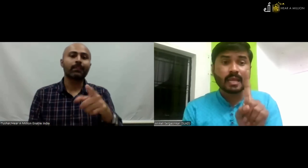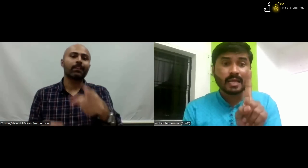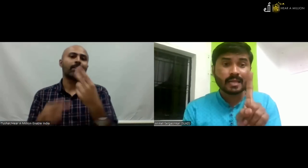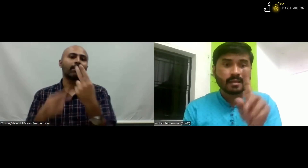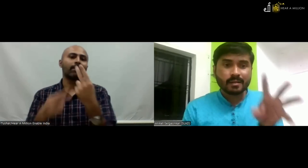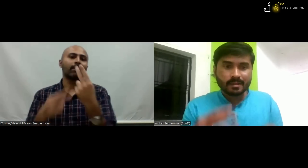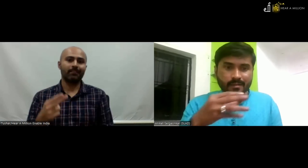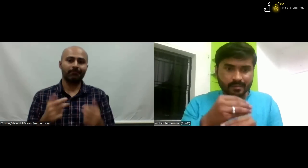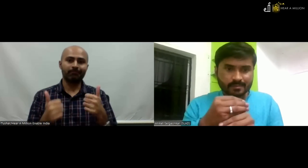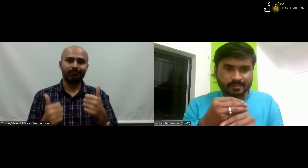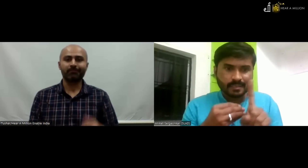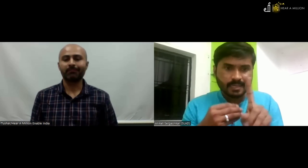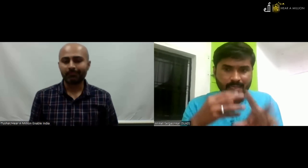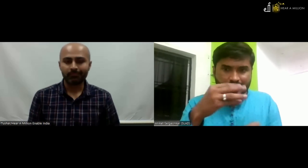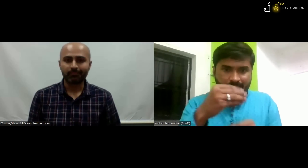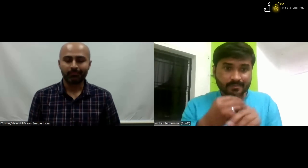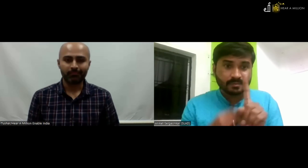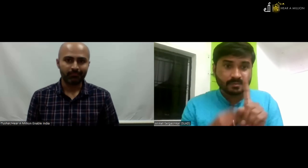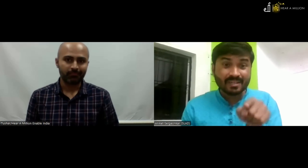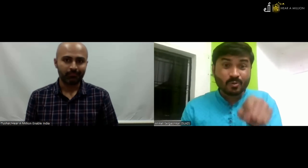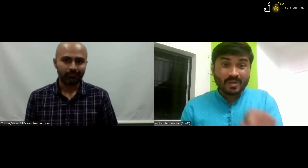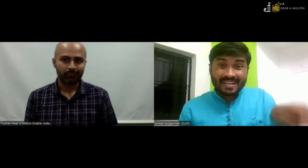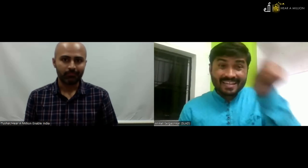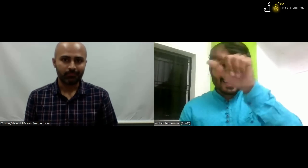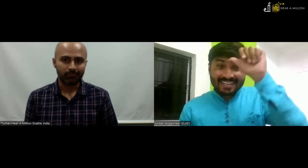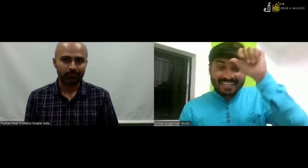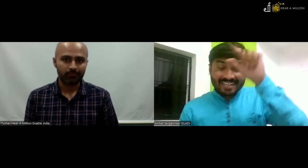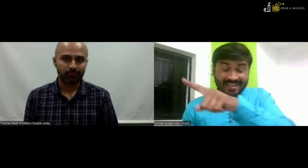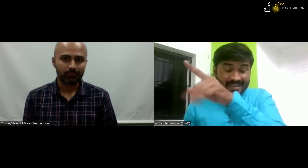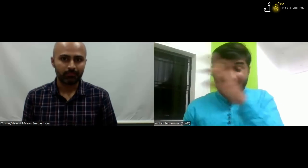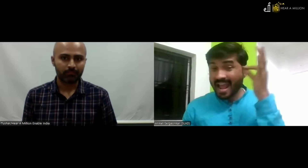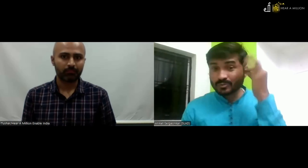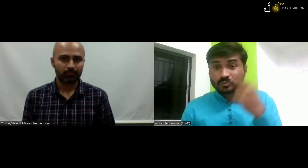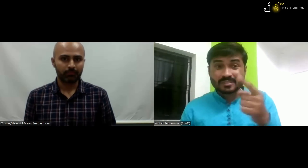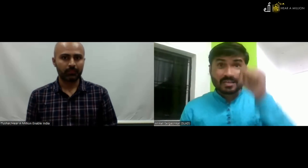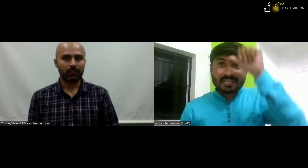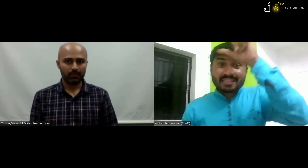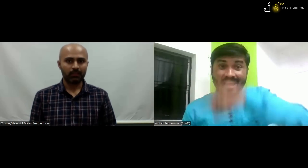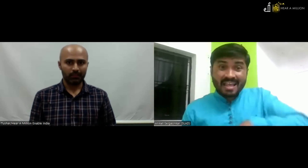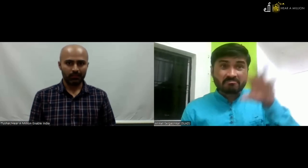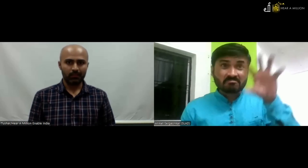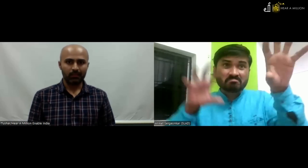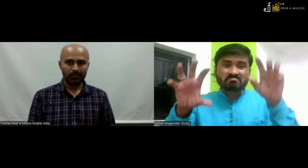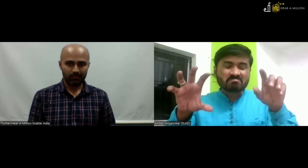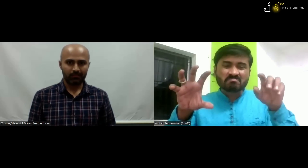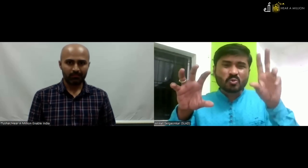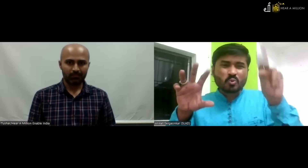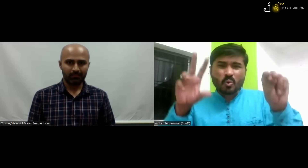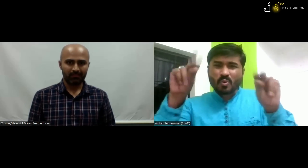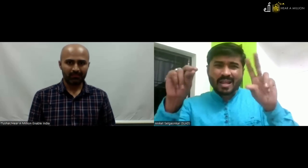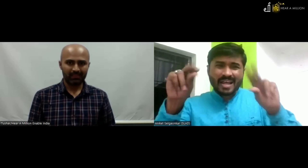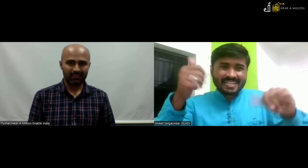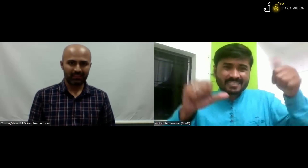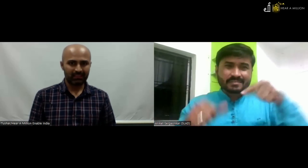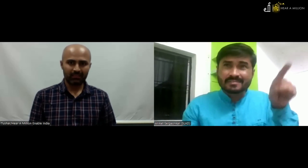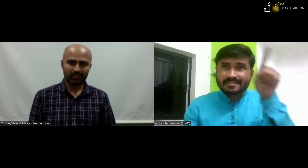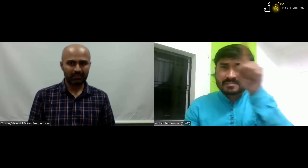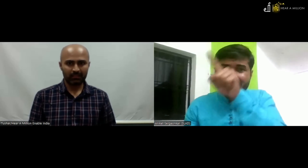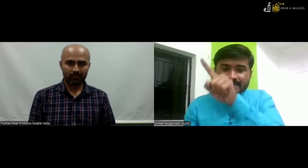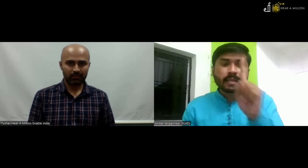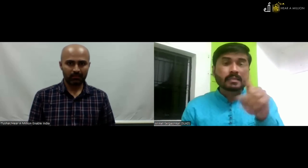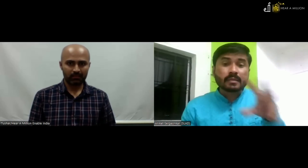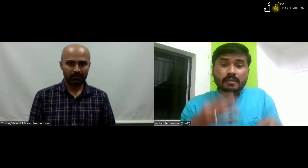So we will discuss more on it. But thank you so much for sharing your thoughts. So Aniket, saying one more thing, in